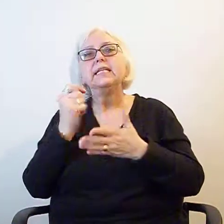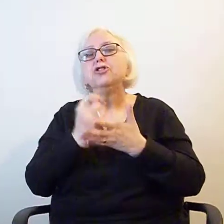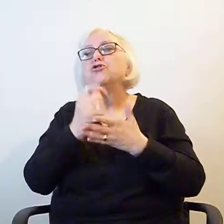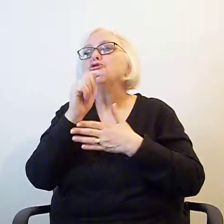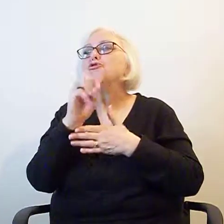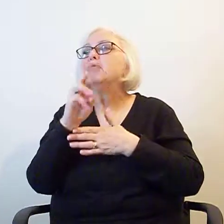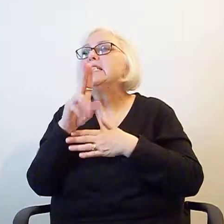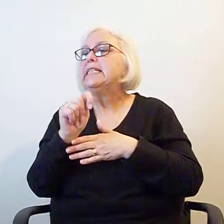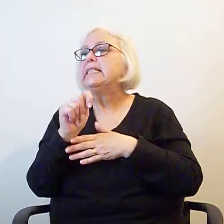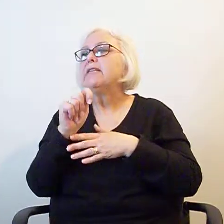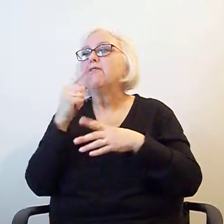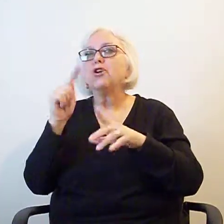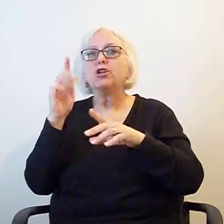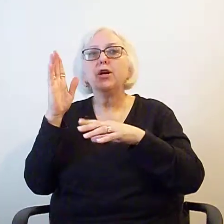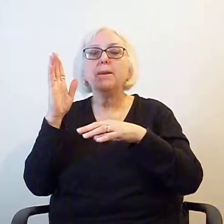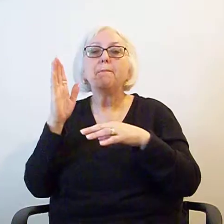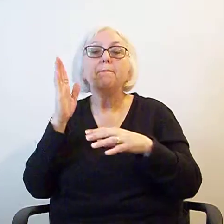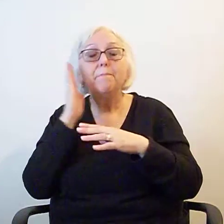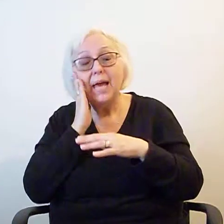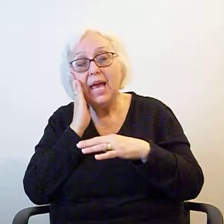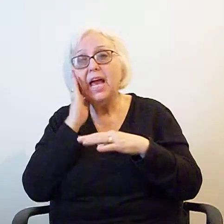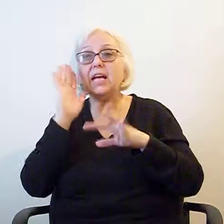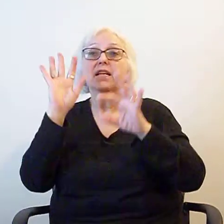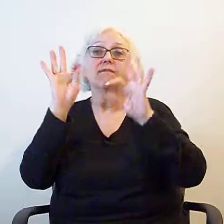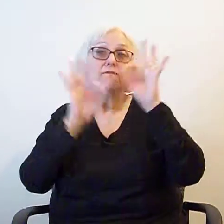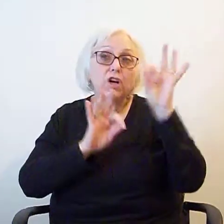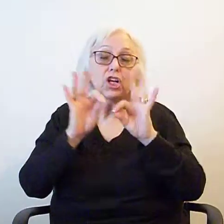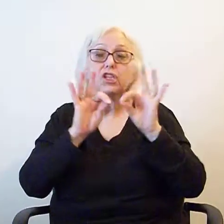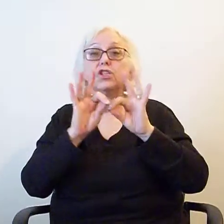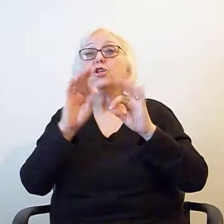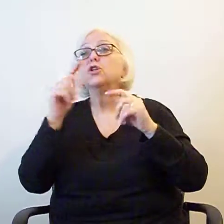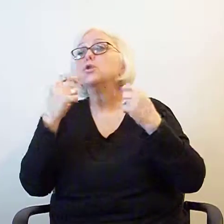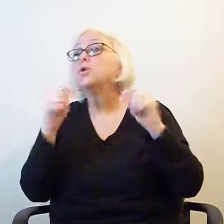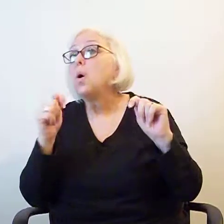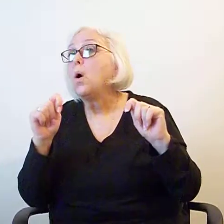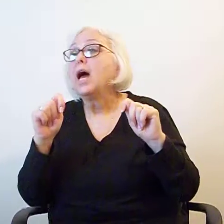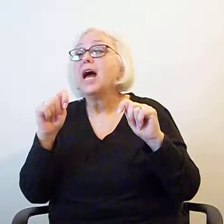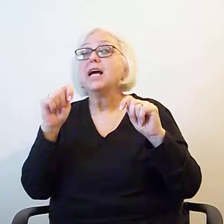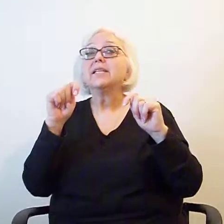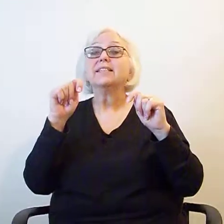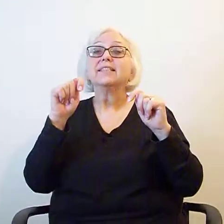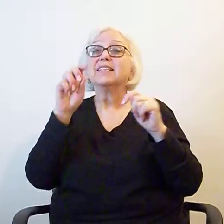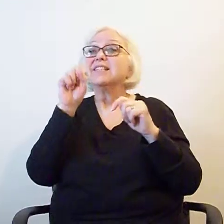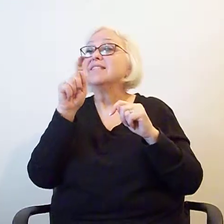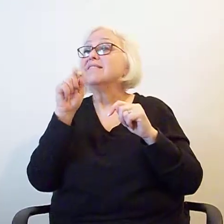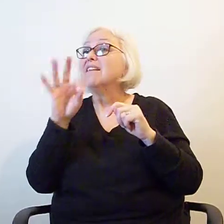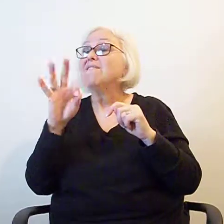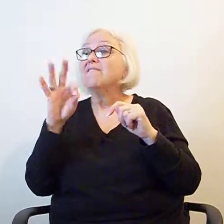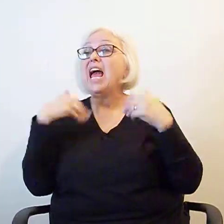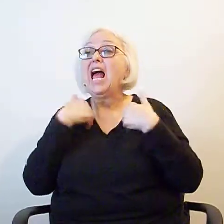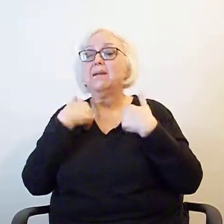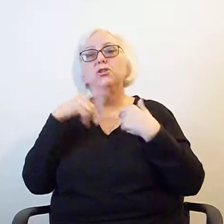bedding, furniture, toys, stuffed animals should be treated as well.